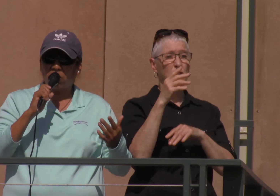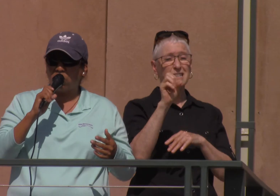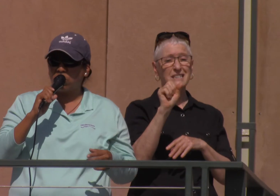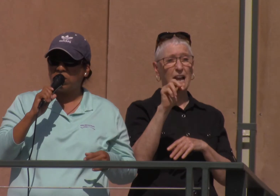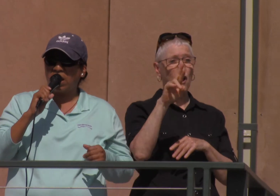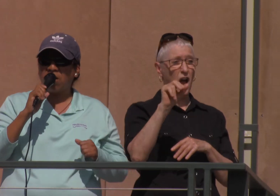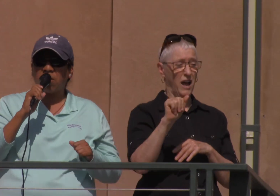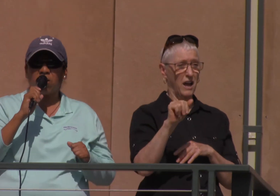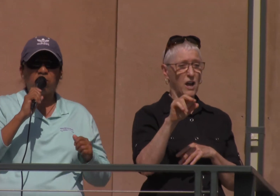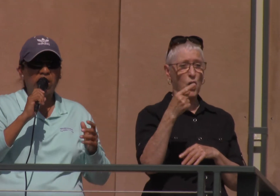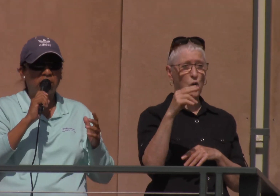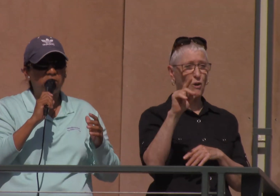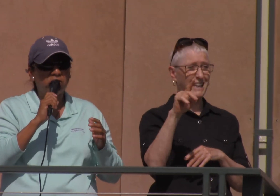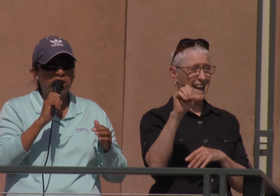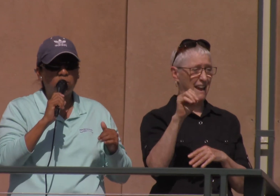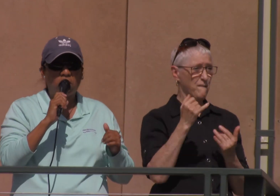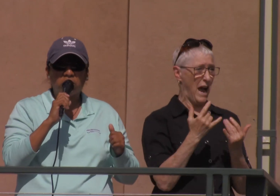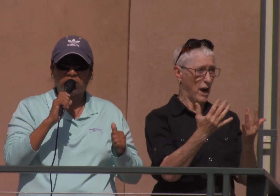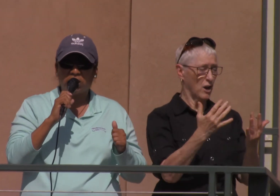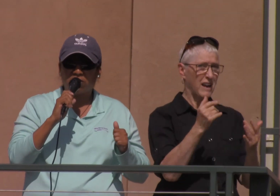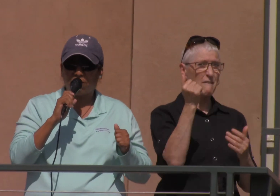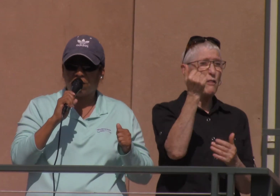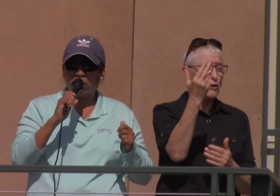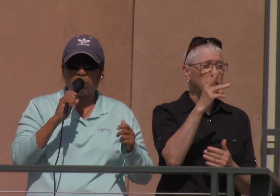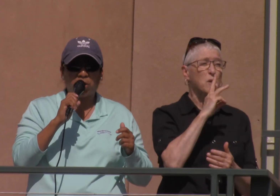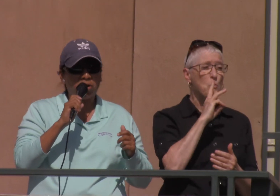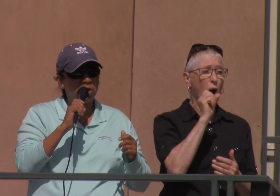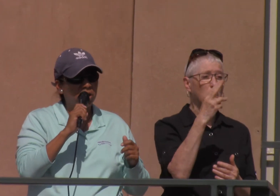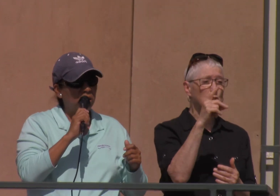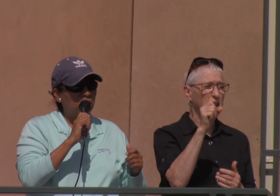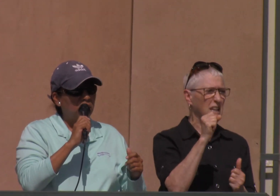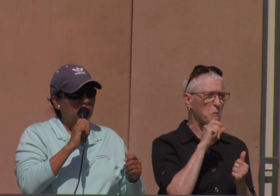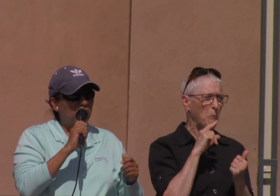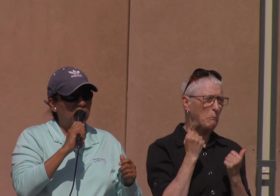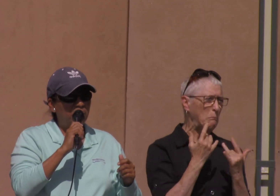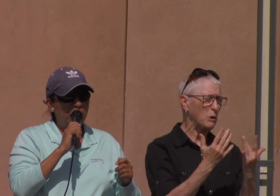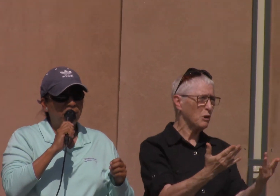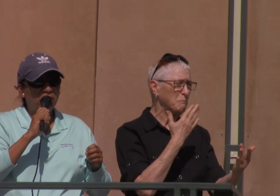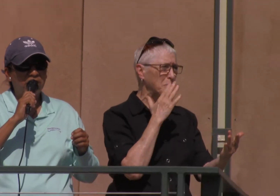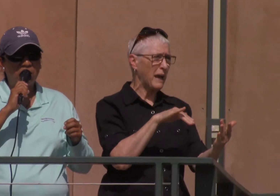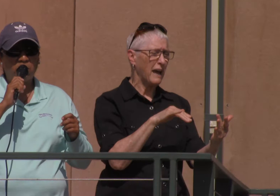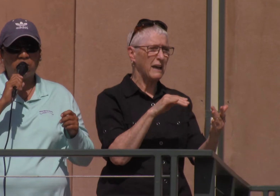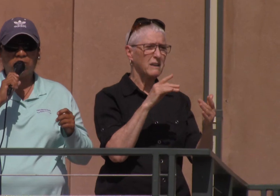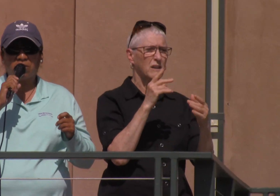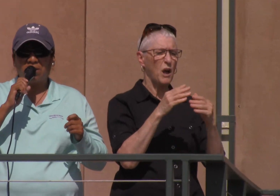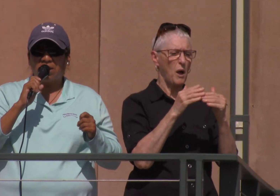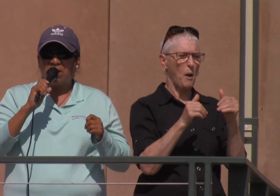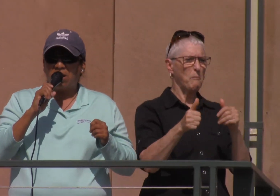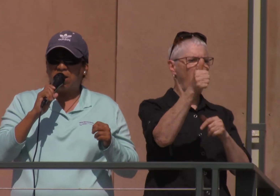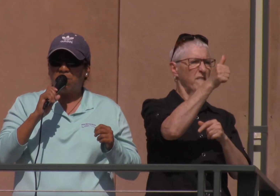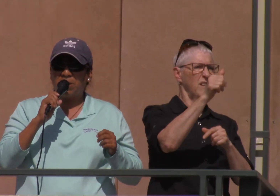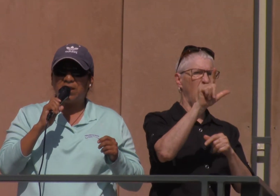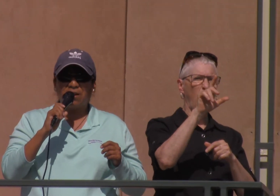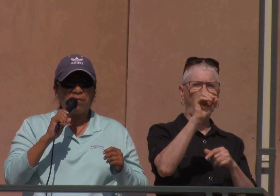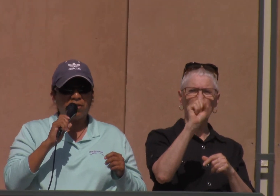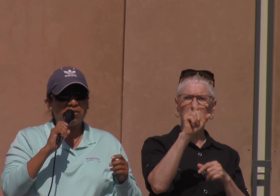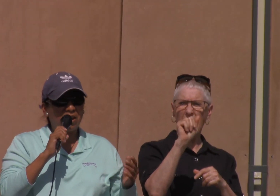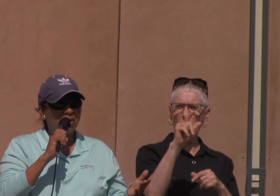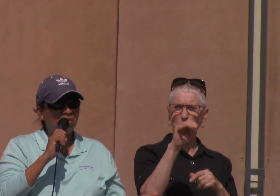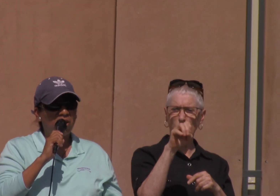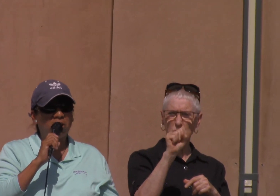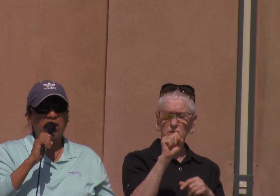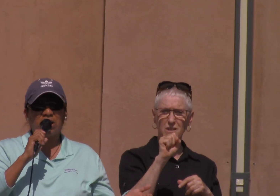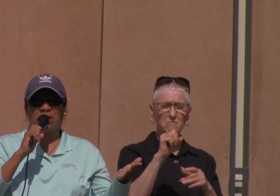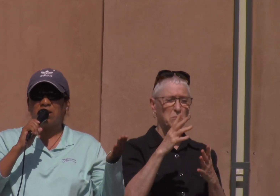And so there we had 13 watersheds severely burned above Los Alamos. But the difference